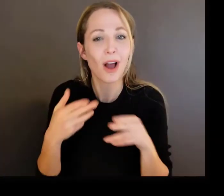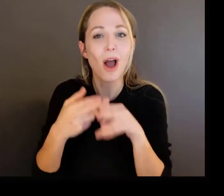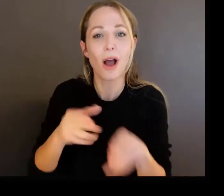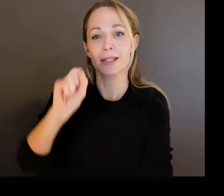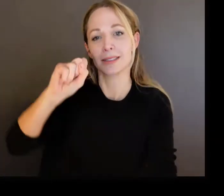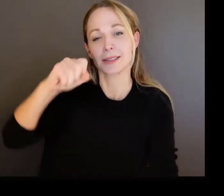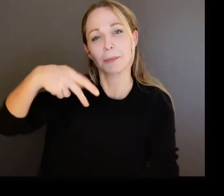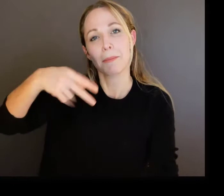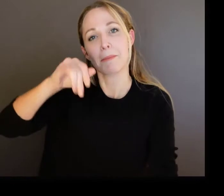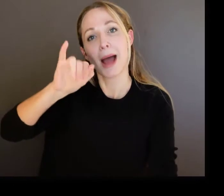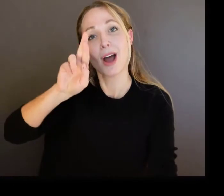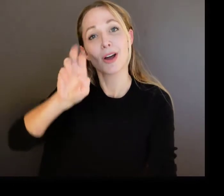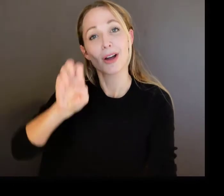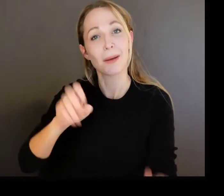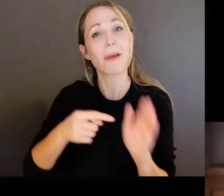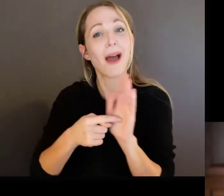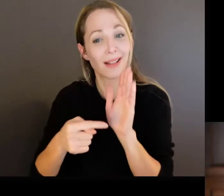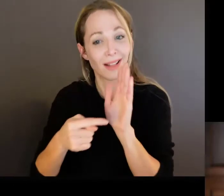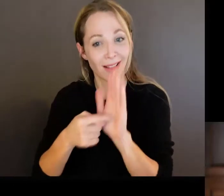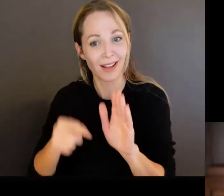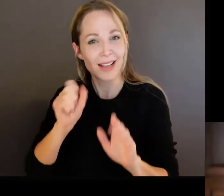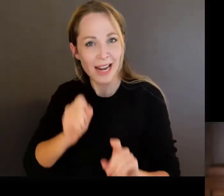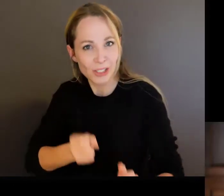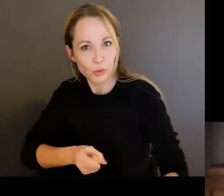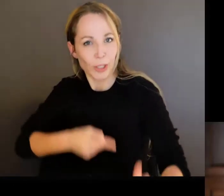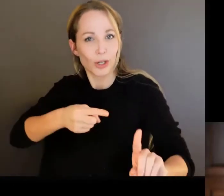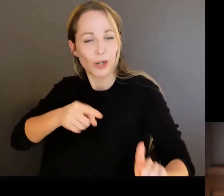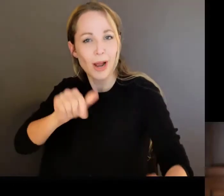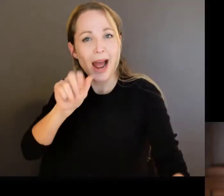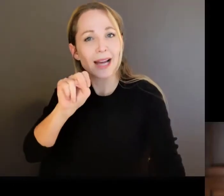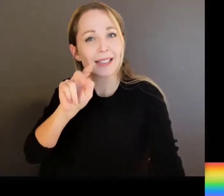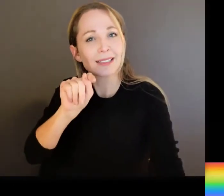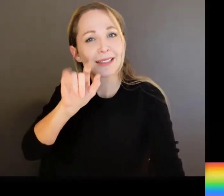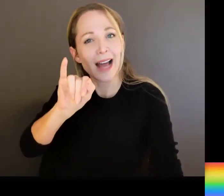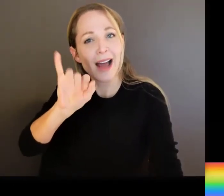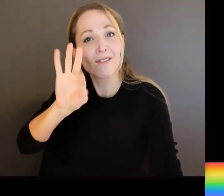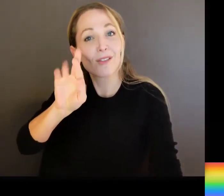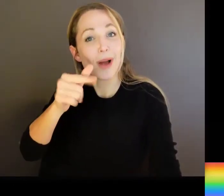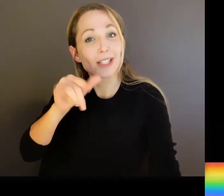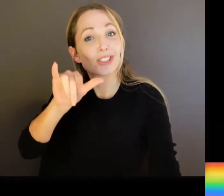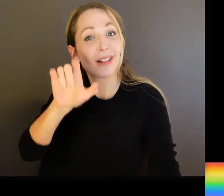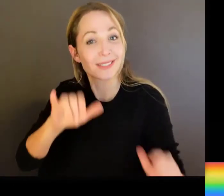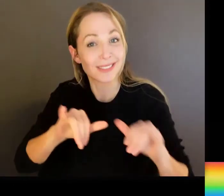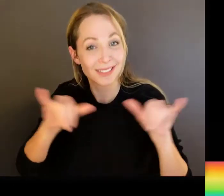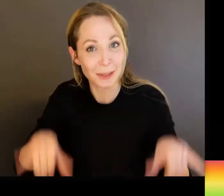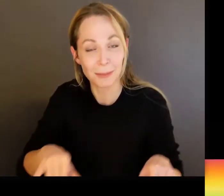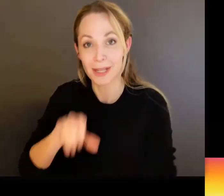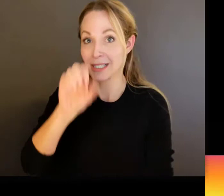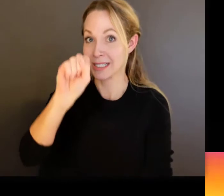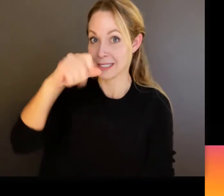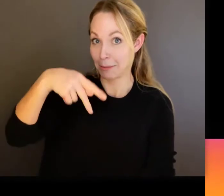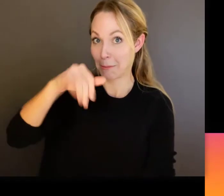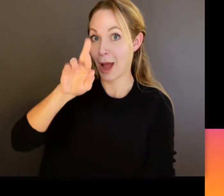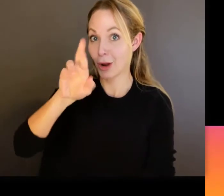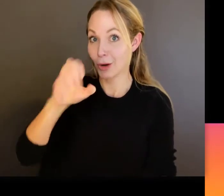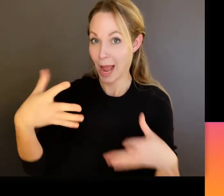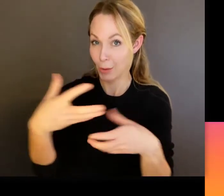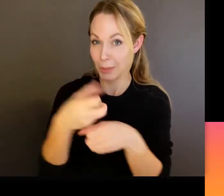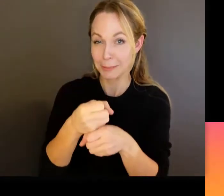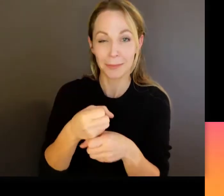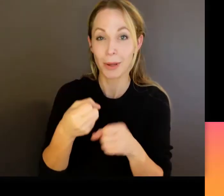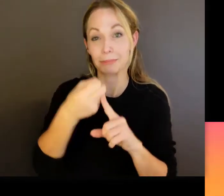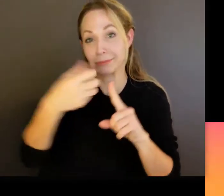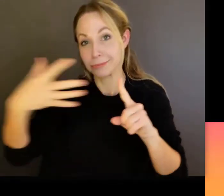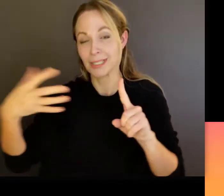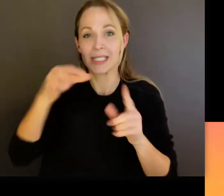the SPIRE model, and it can trigger the anti-fragile system. SPIRE is an acronym that stands